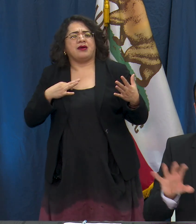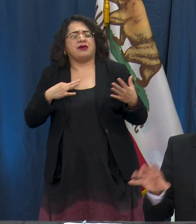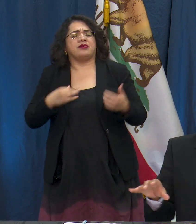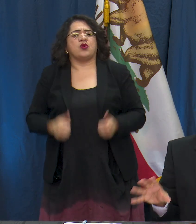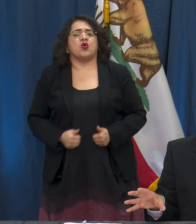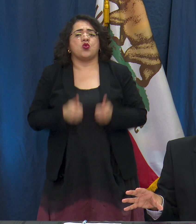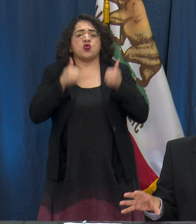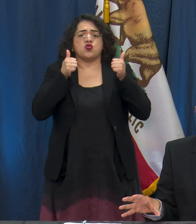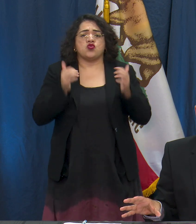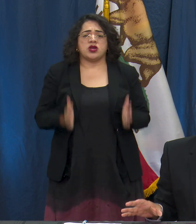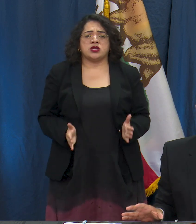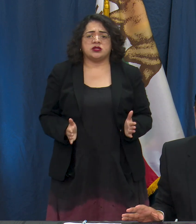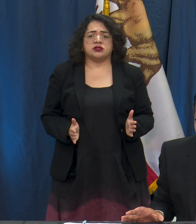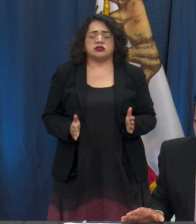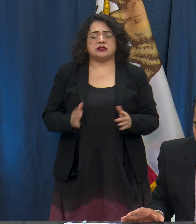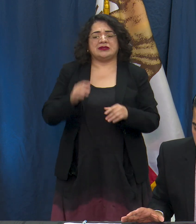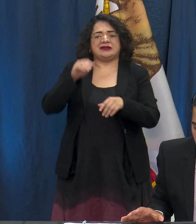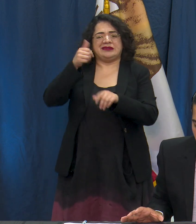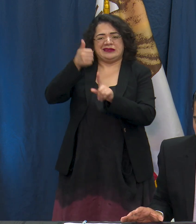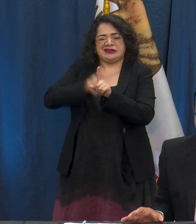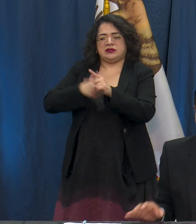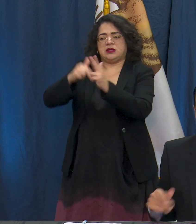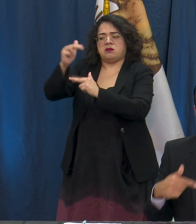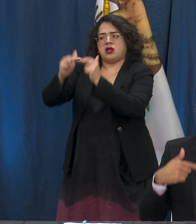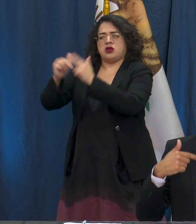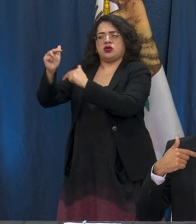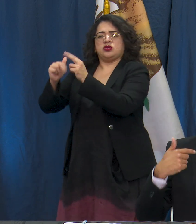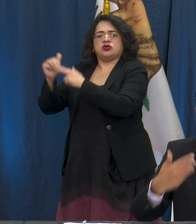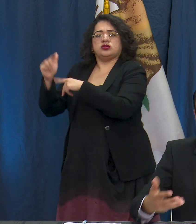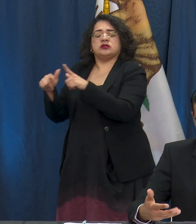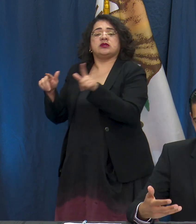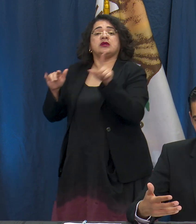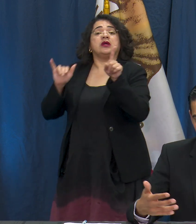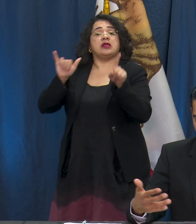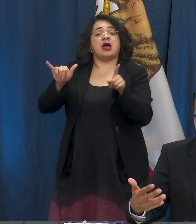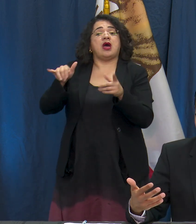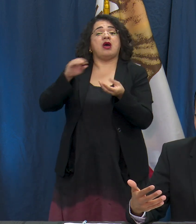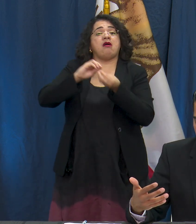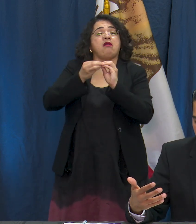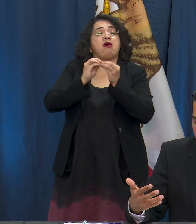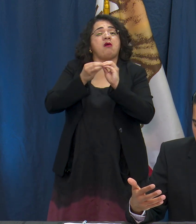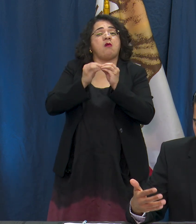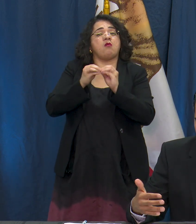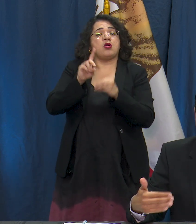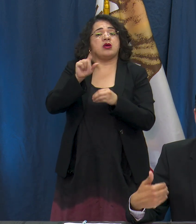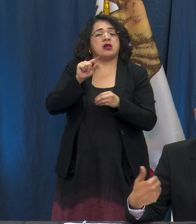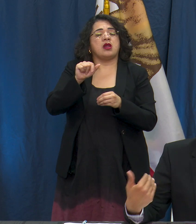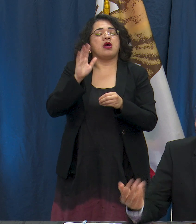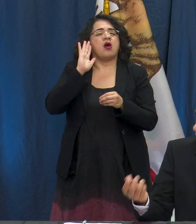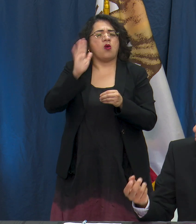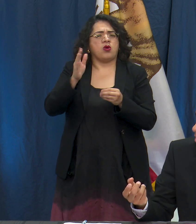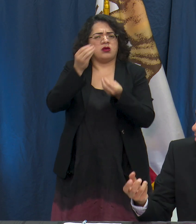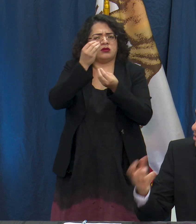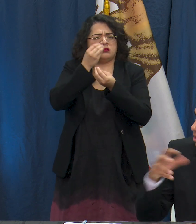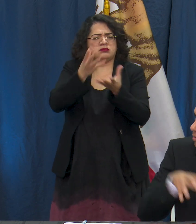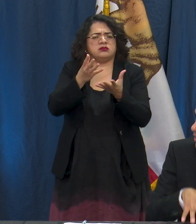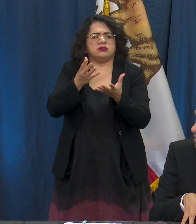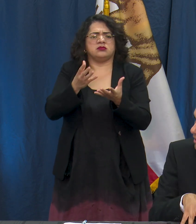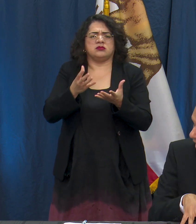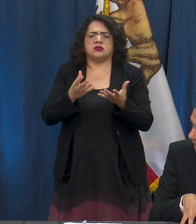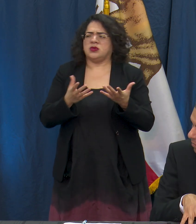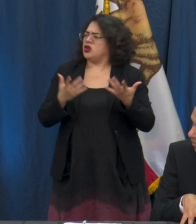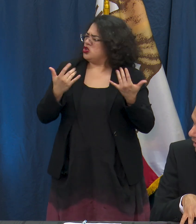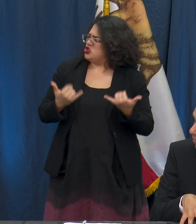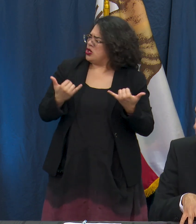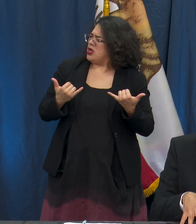the individual long-term care facilities. So that data we will be releasing it. I think we're going to start doing